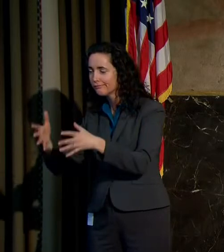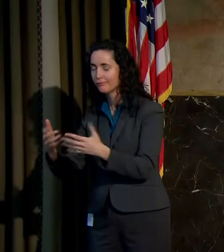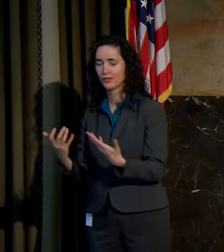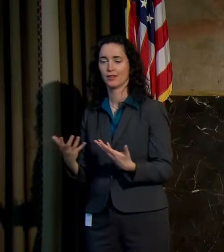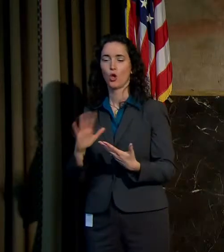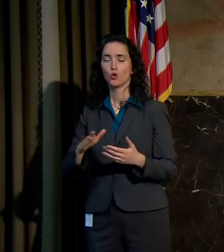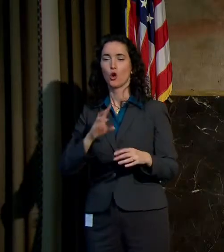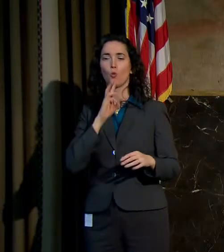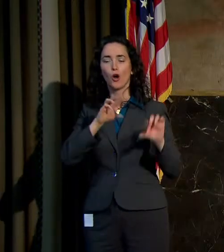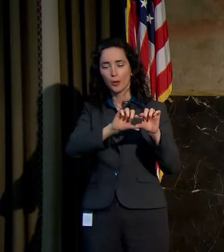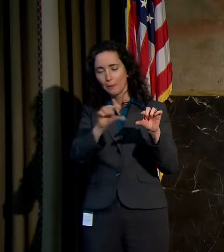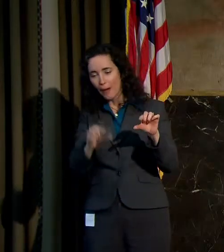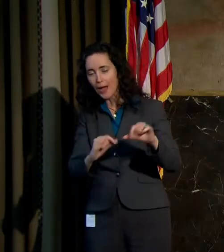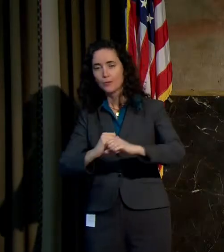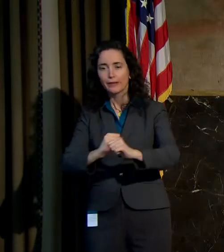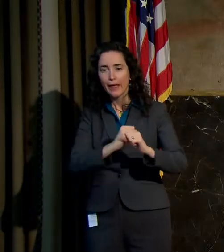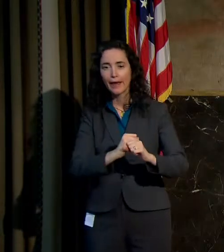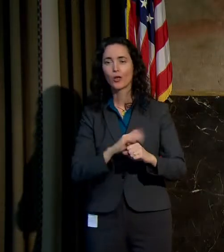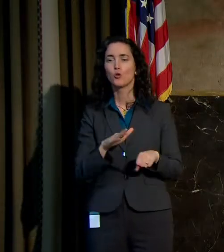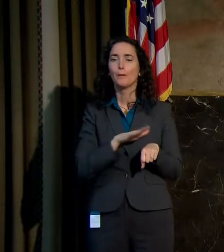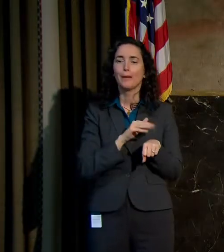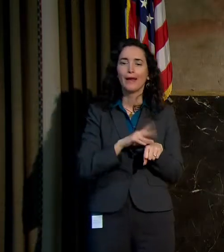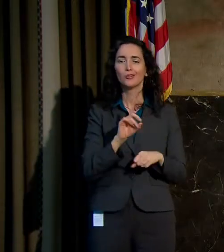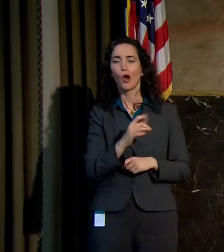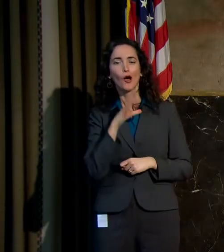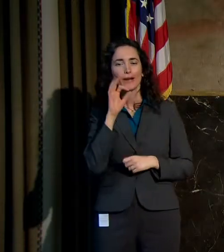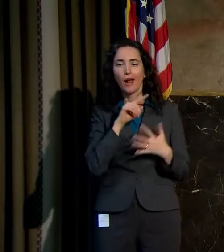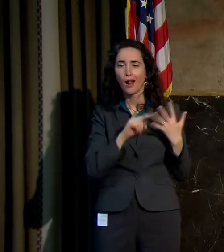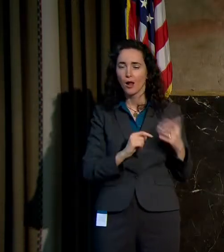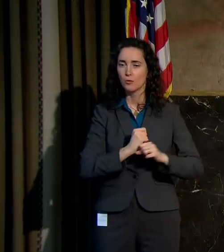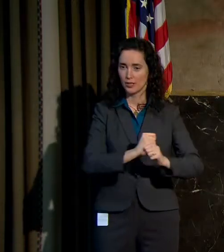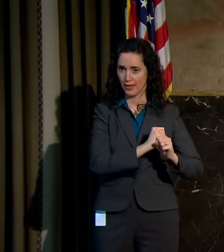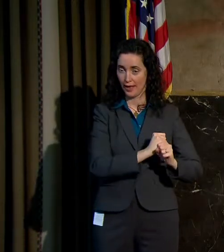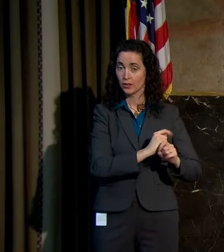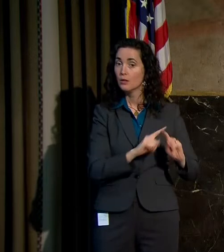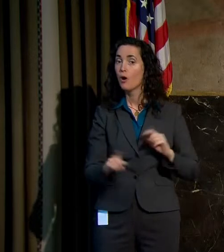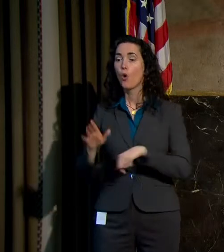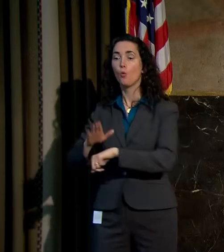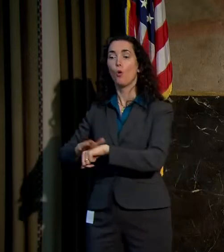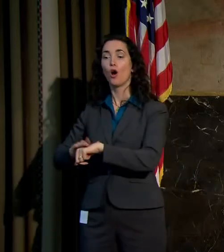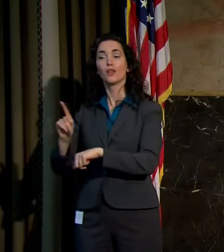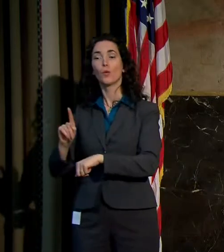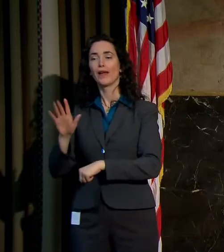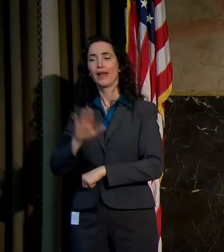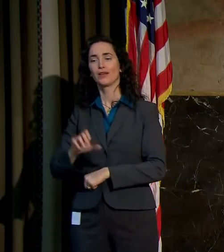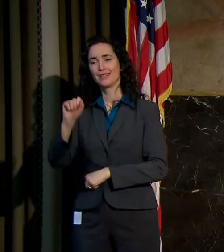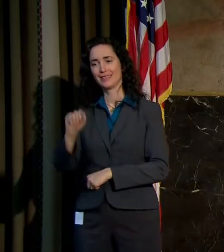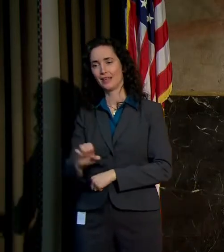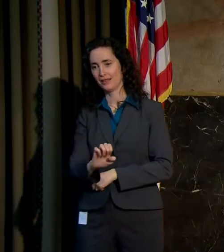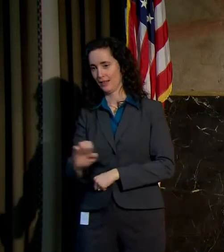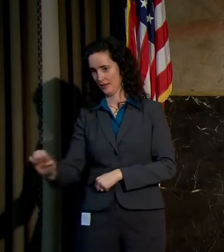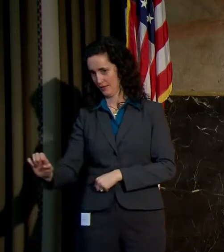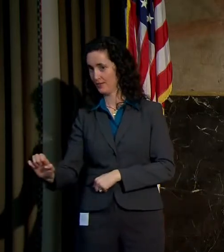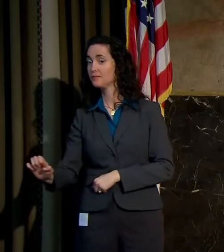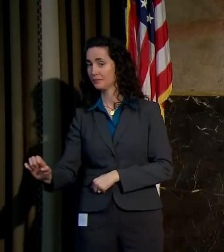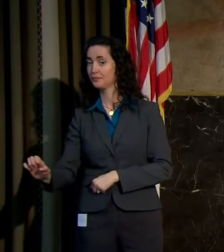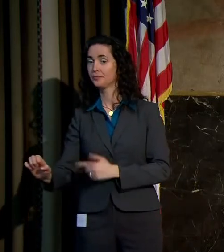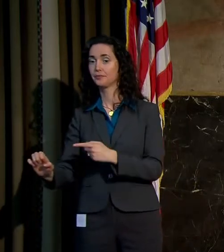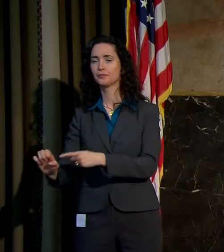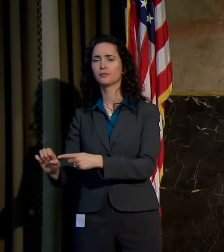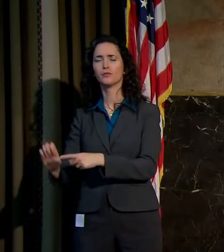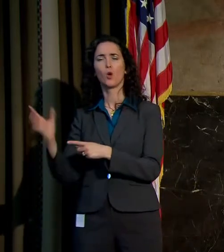pets and so forth. But the winter weather advisory is in Southeast Louisiana. And that's because